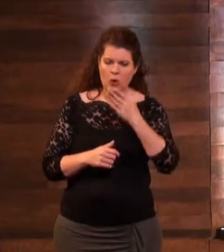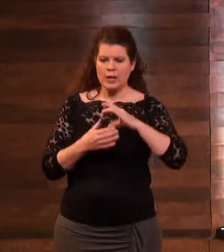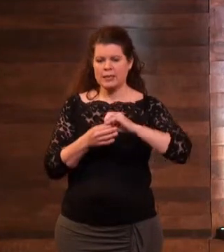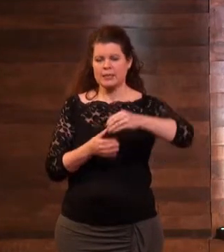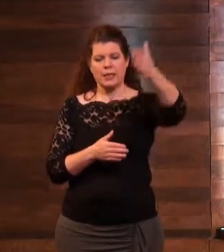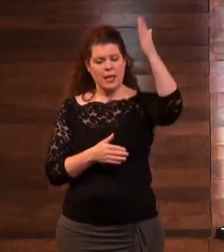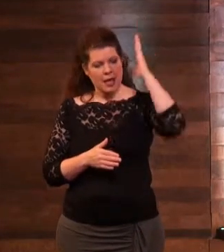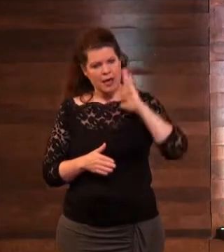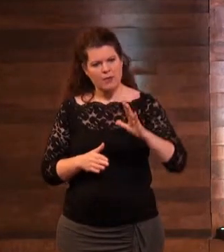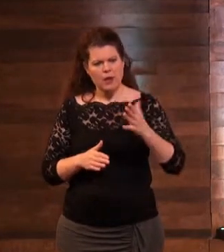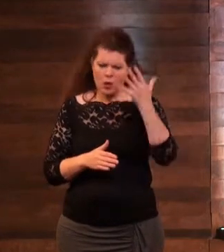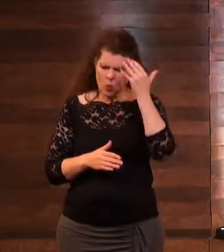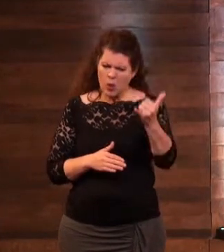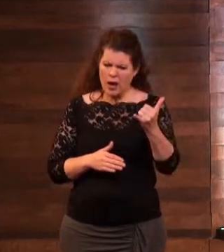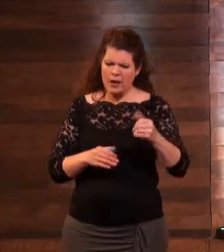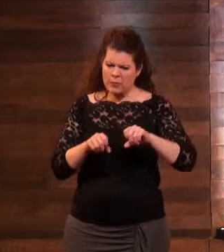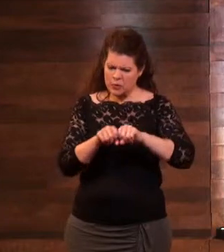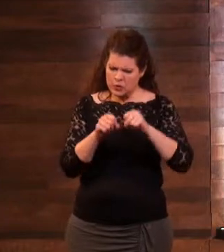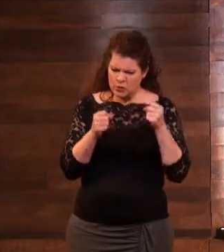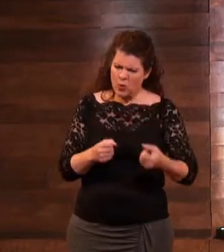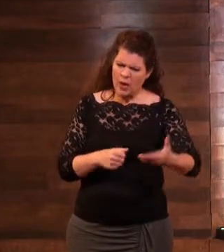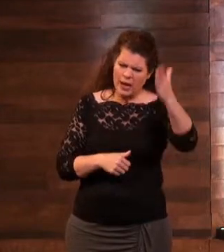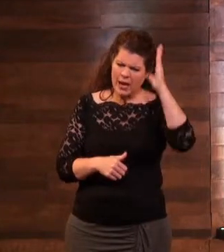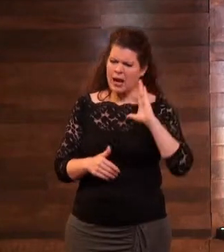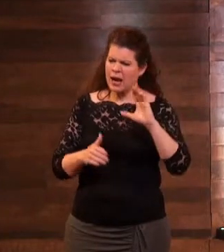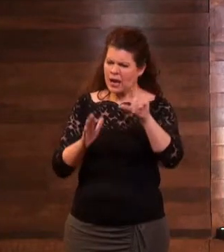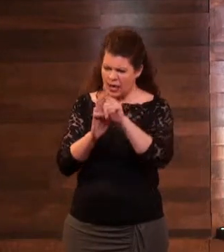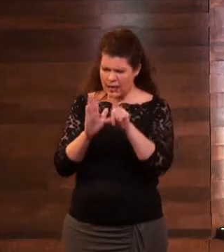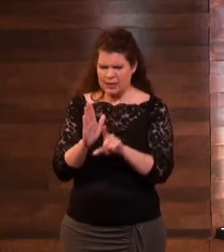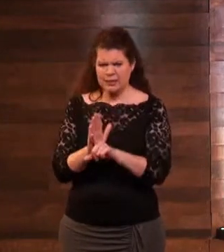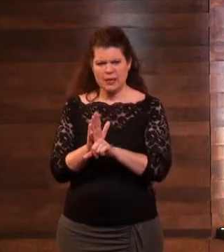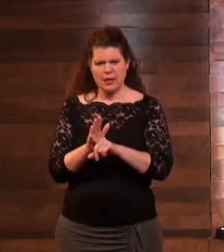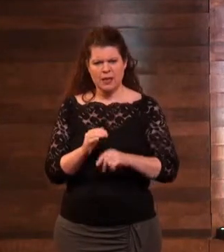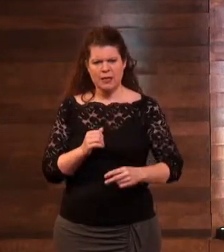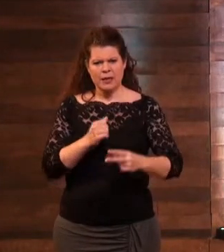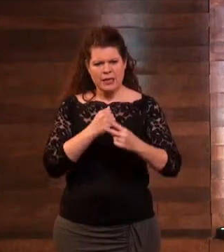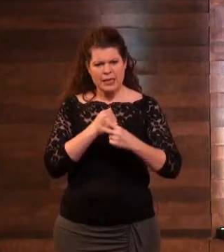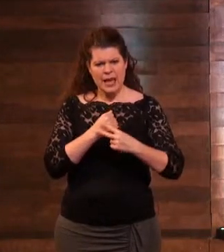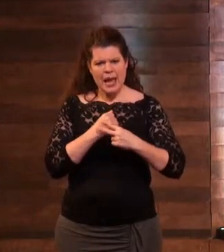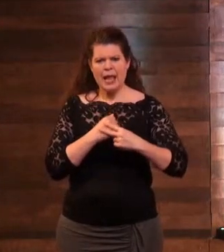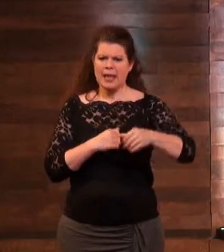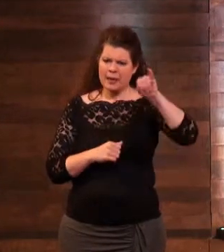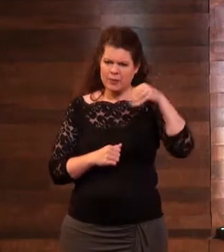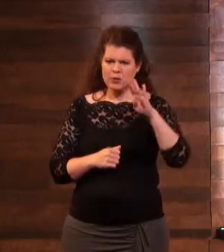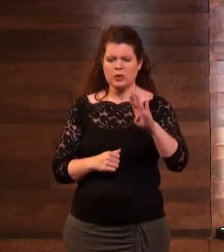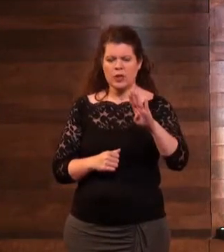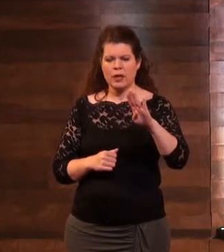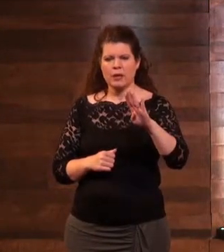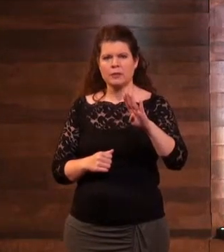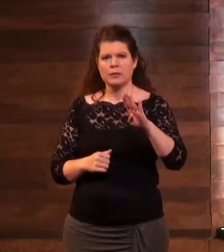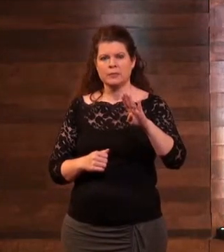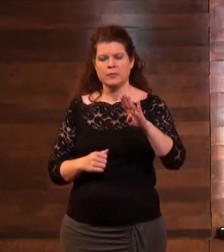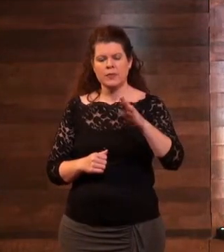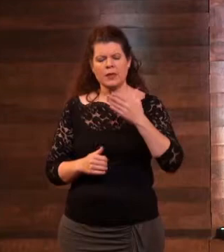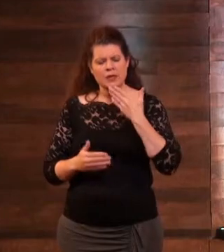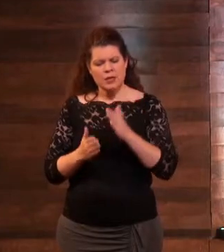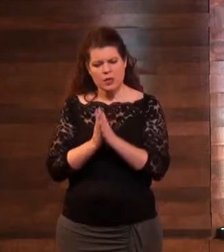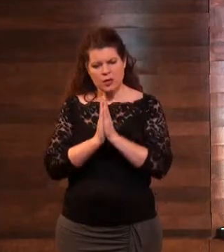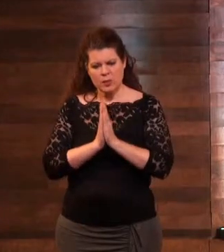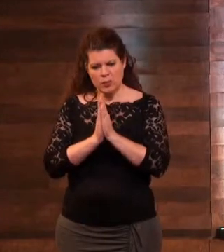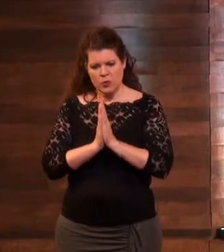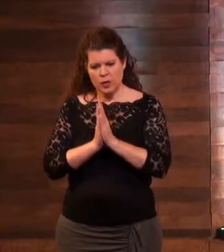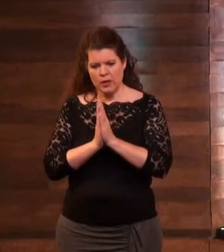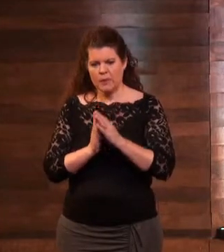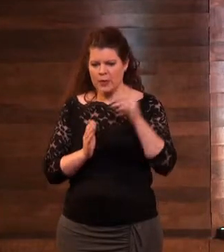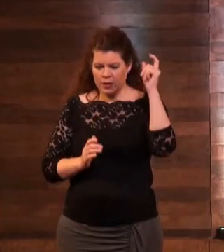Andy Stanley has a prayer that he says all the time with his family. I want to share it with you. "Lord, give us the wisdom to know what's right and the courage